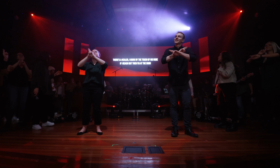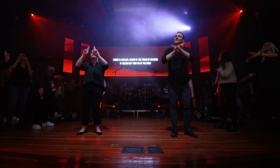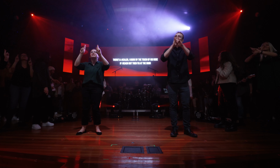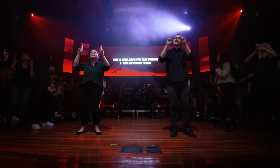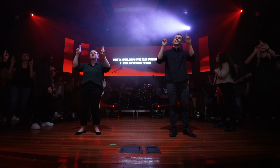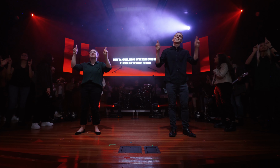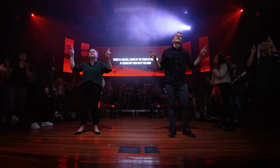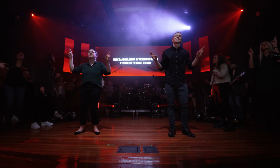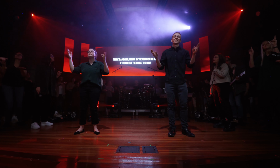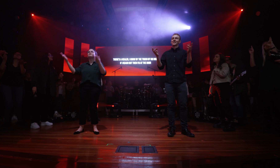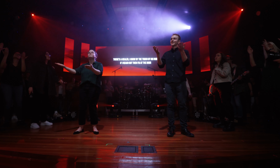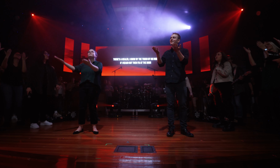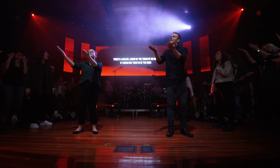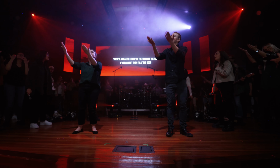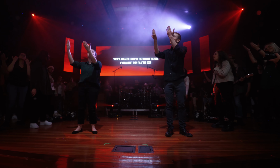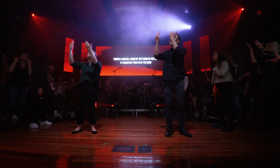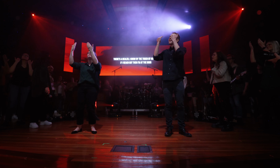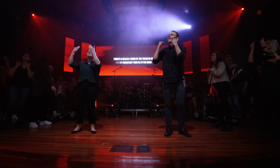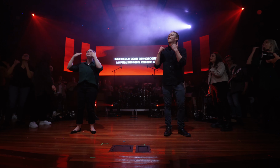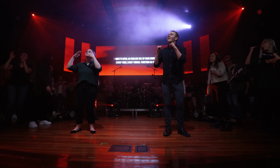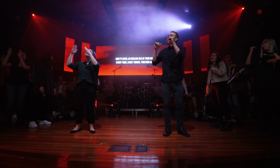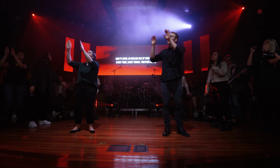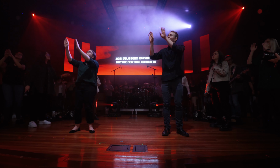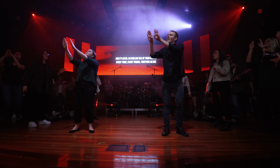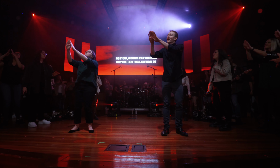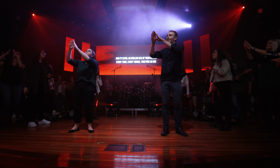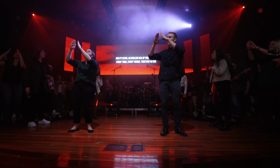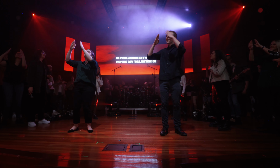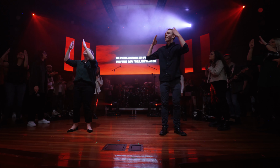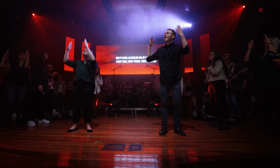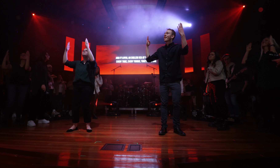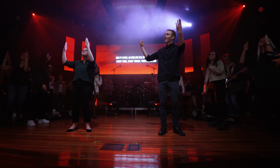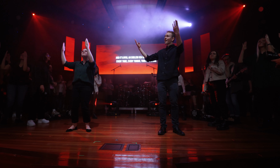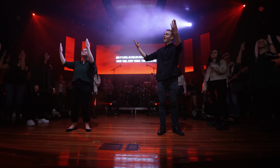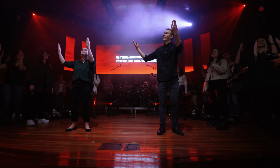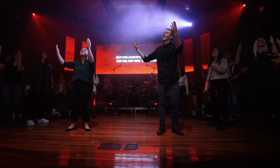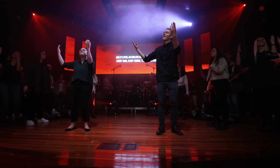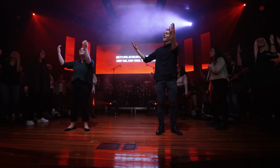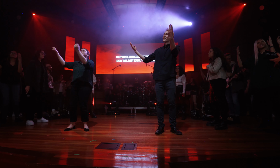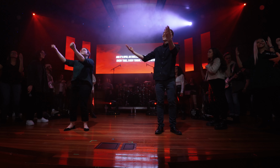then I'm at the door, and it's open.